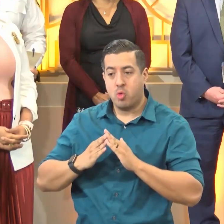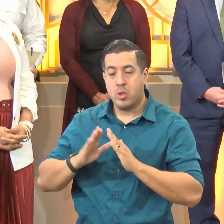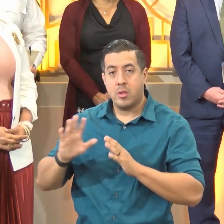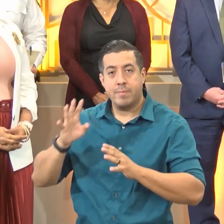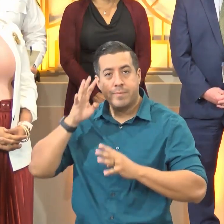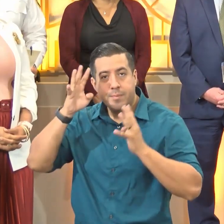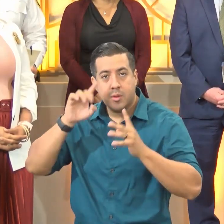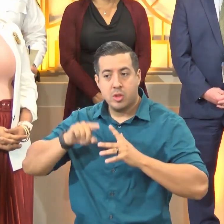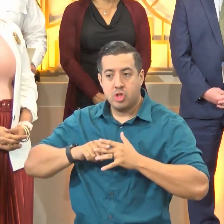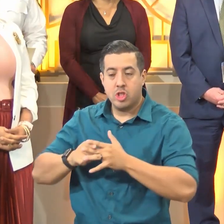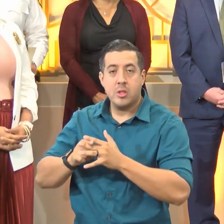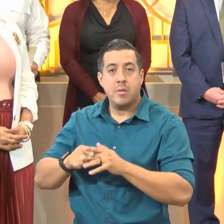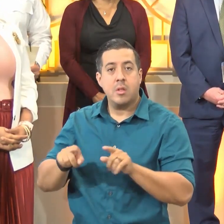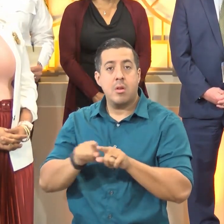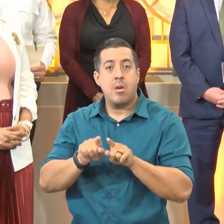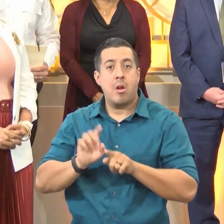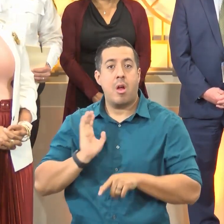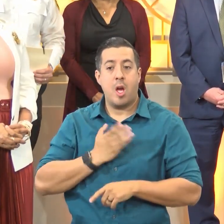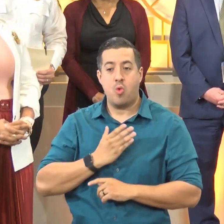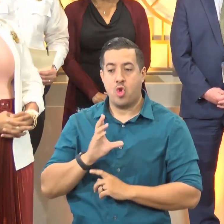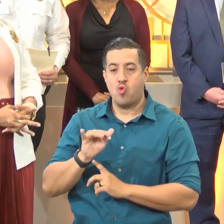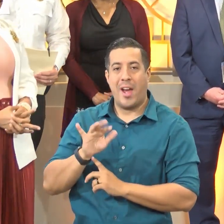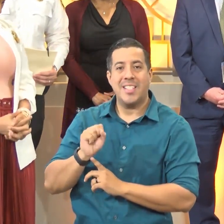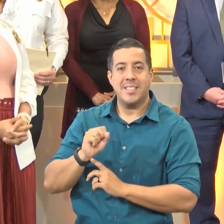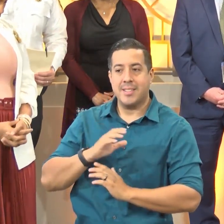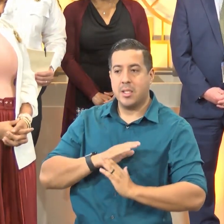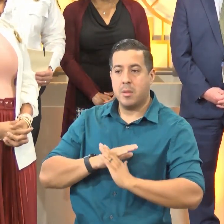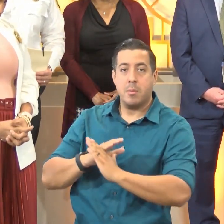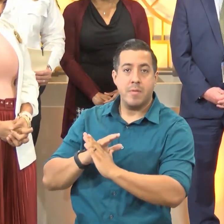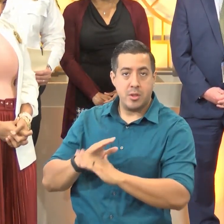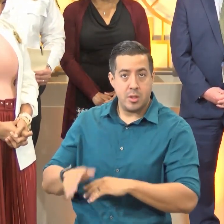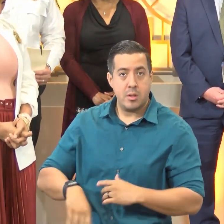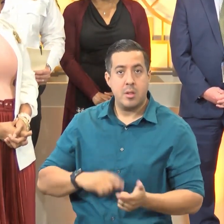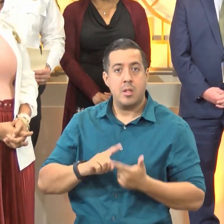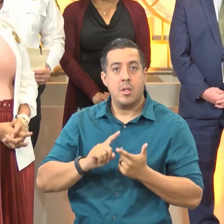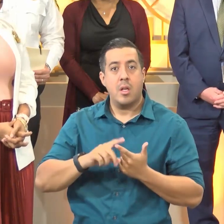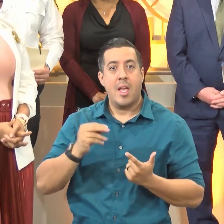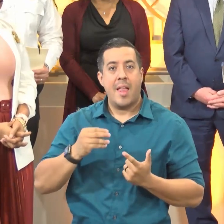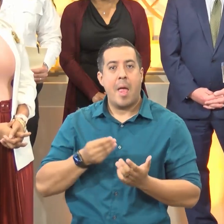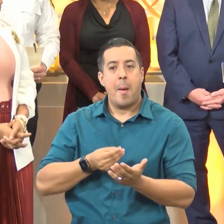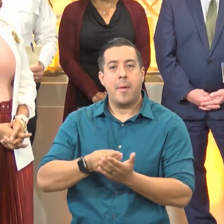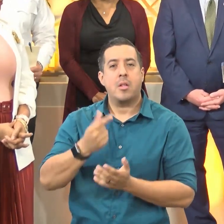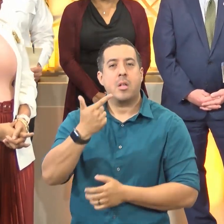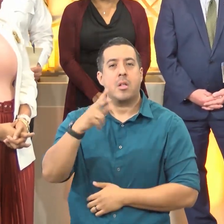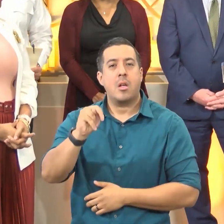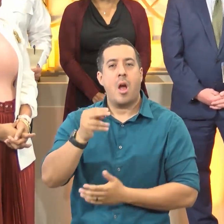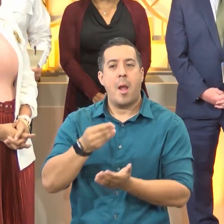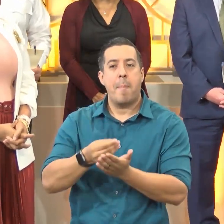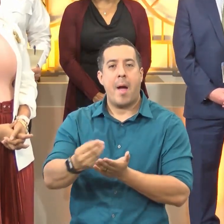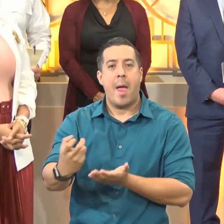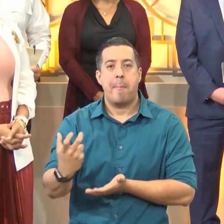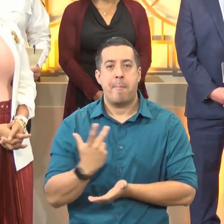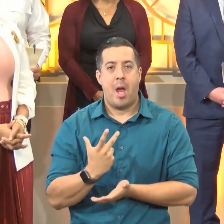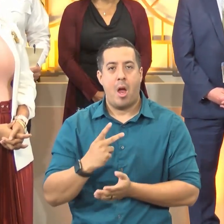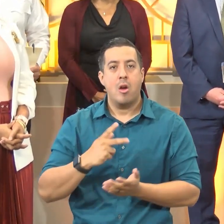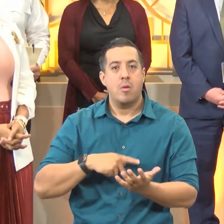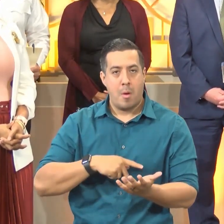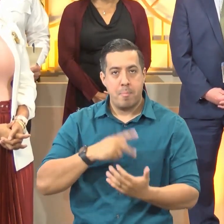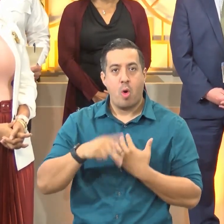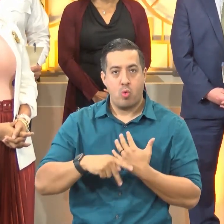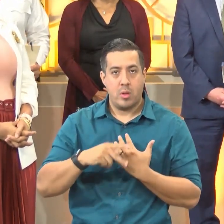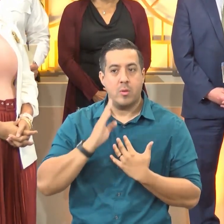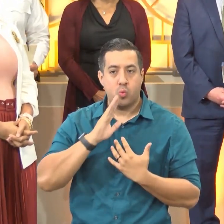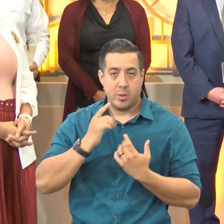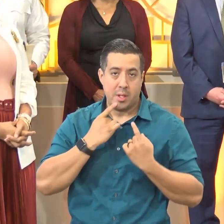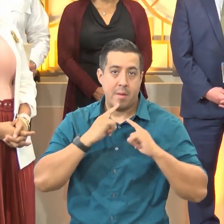initiatives, as well as on our crisis intervention. And then the gun buyback program is expected to